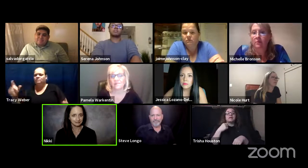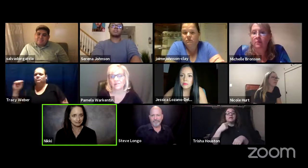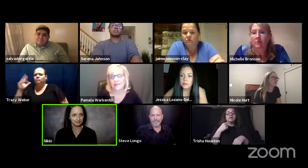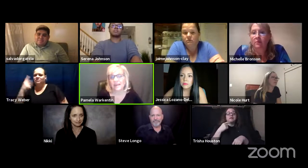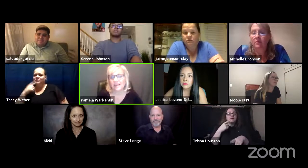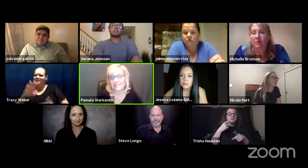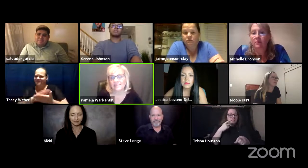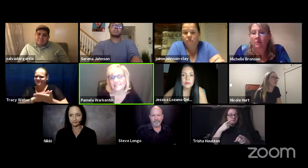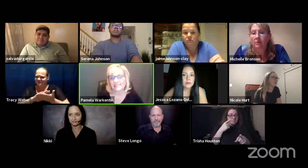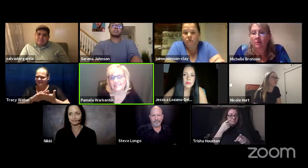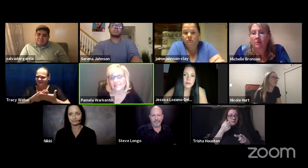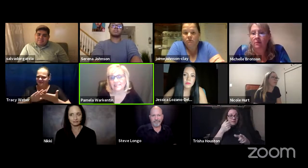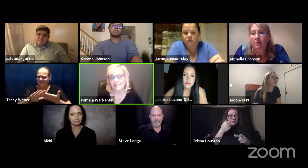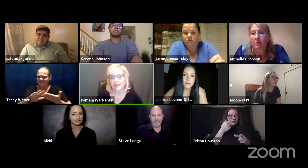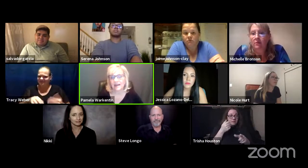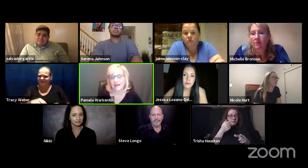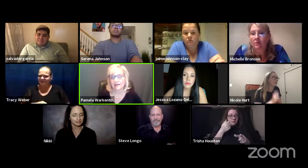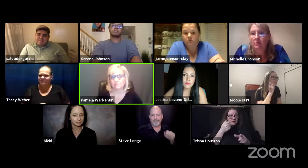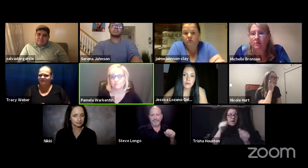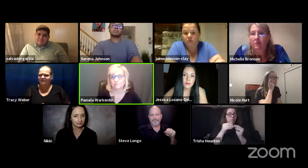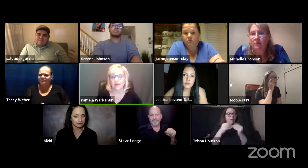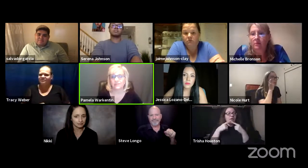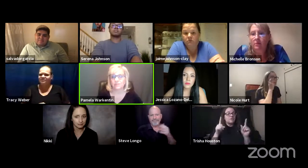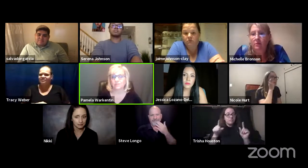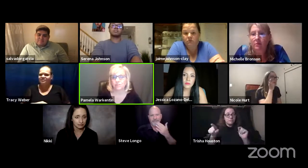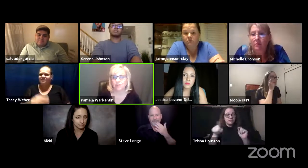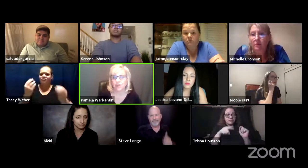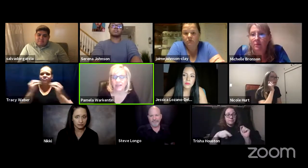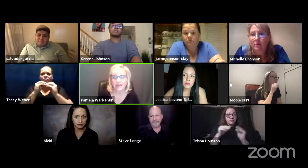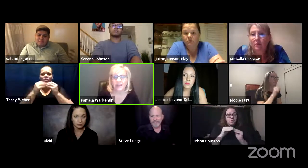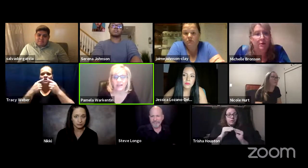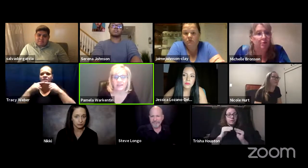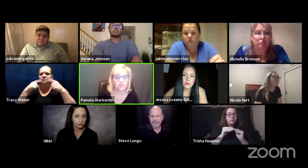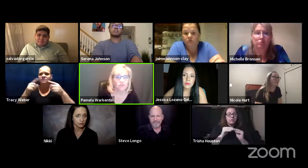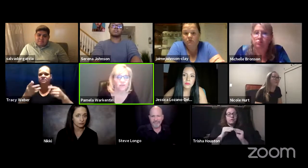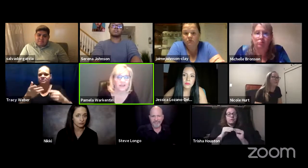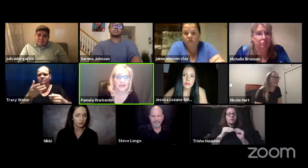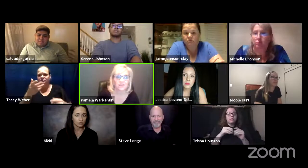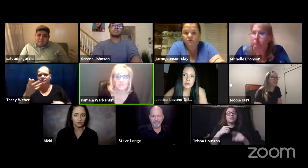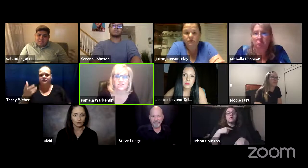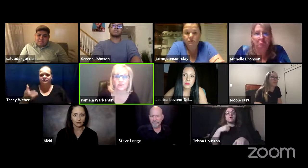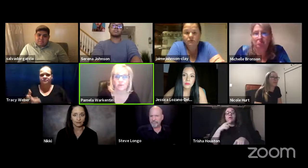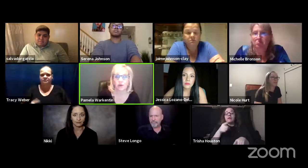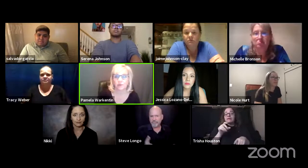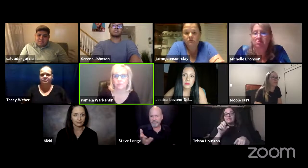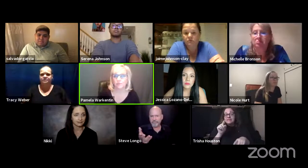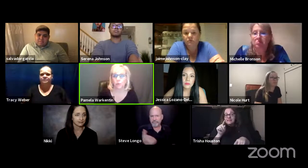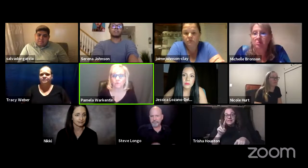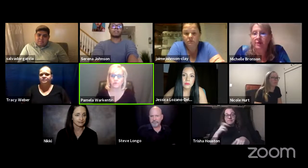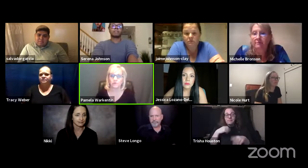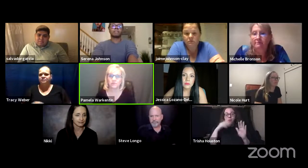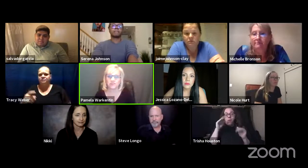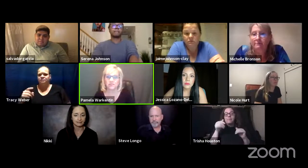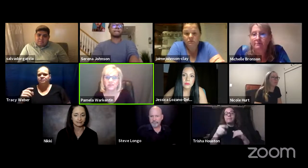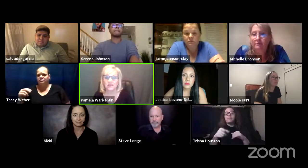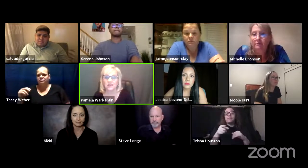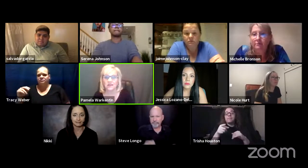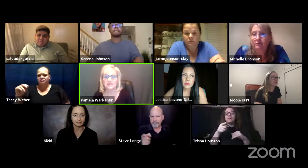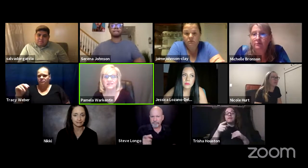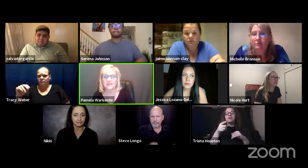Very nice. Back to Tricia. Any additional announcements from our board members?